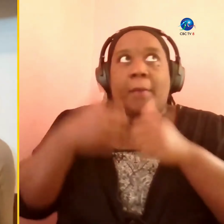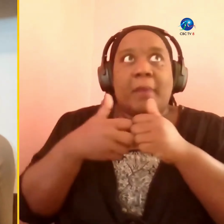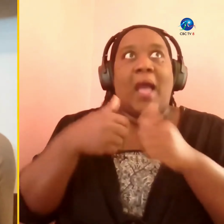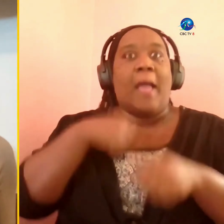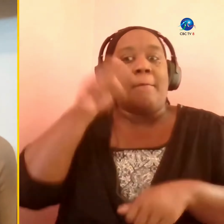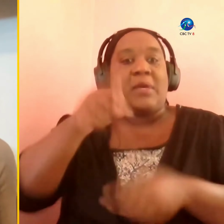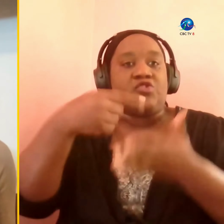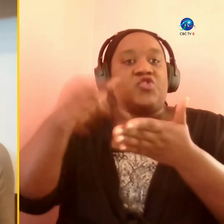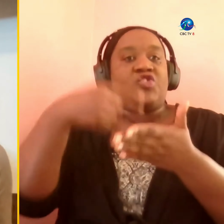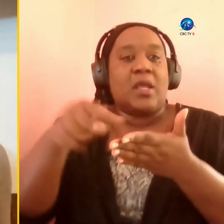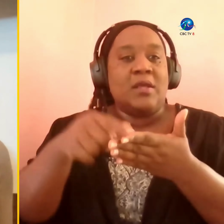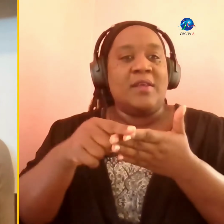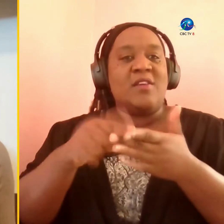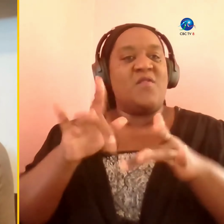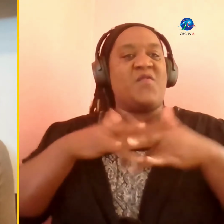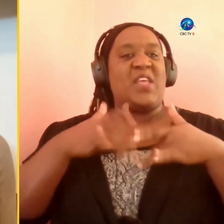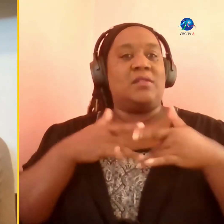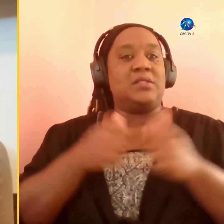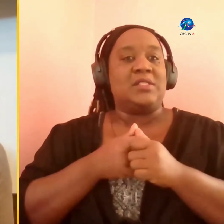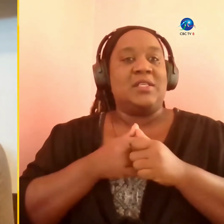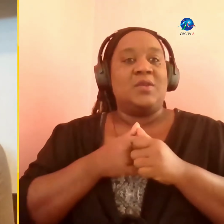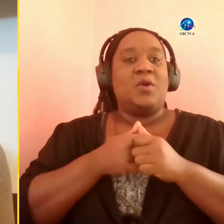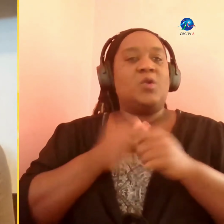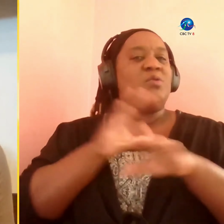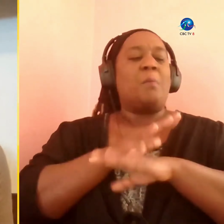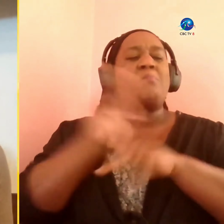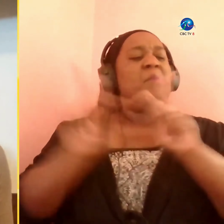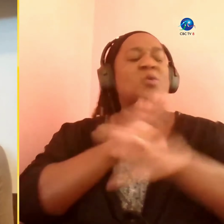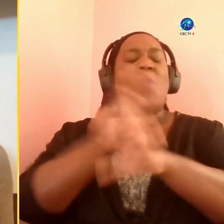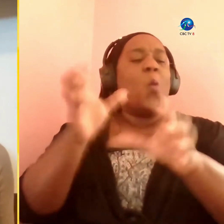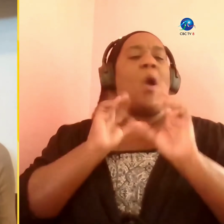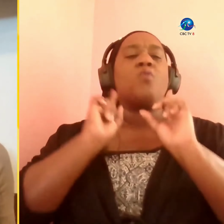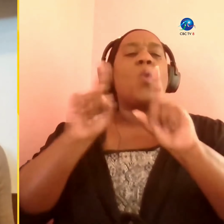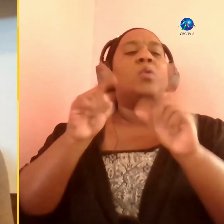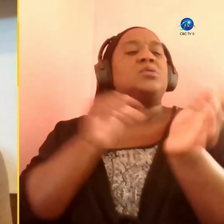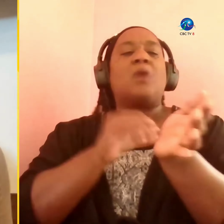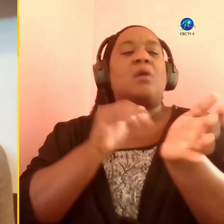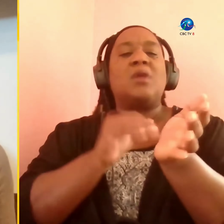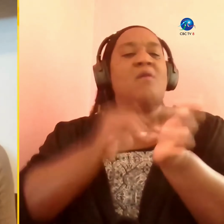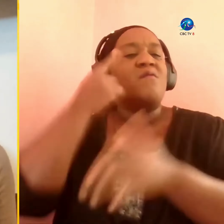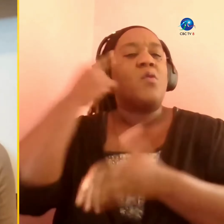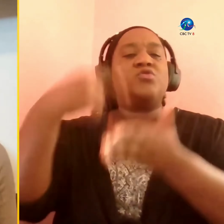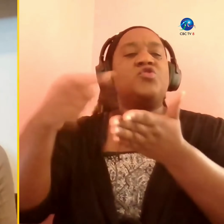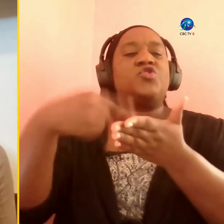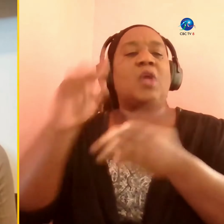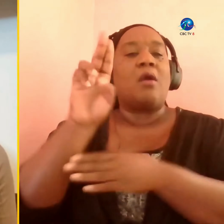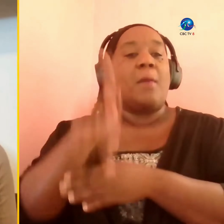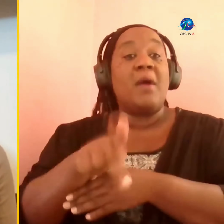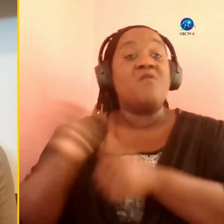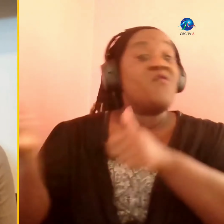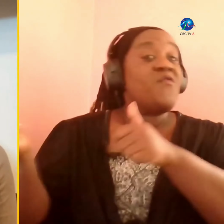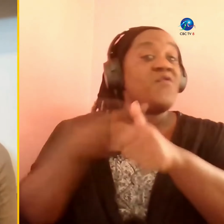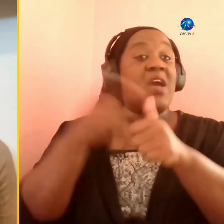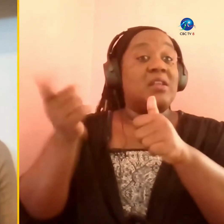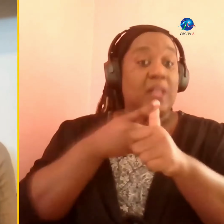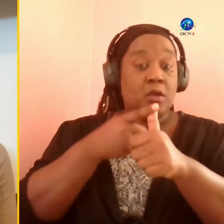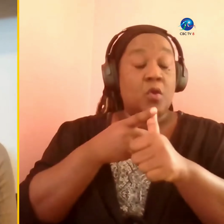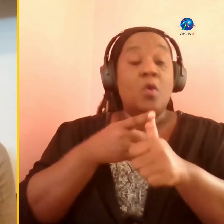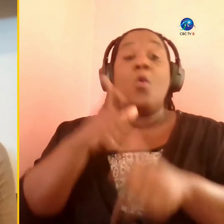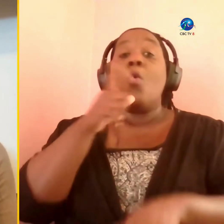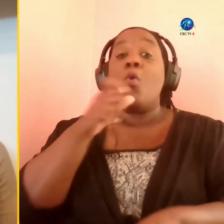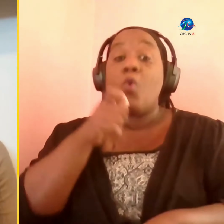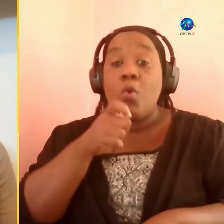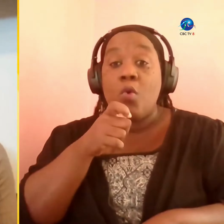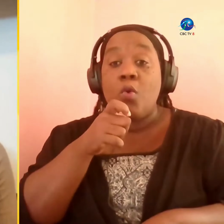there's this thing where people don't even like to go to the doctor to get things checked out. So first and foremost to those individuals, we're